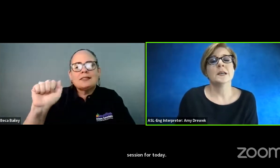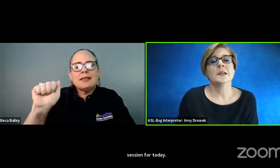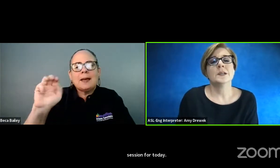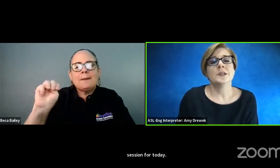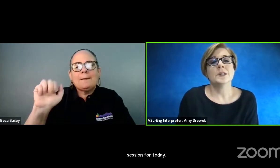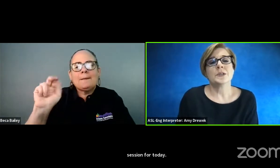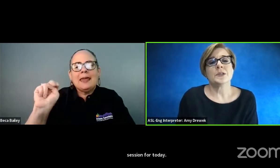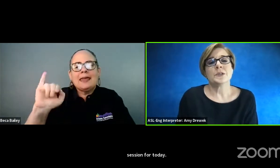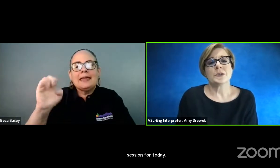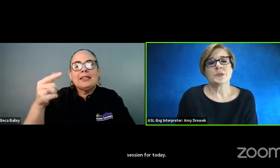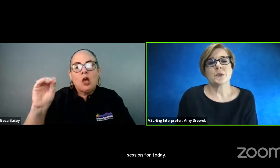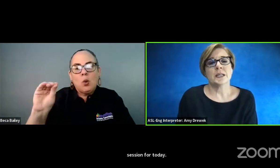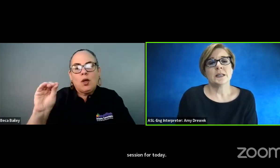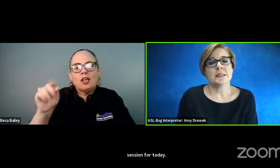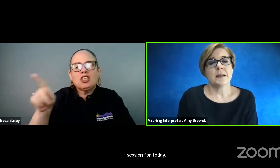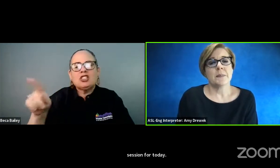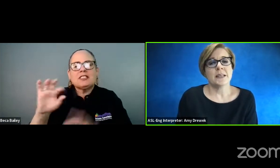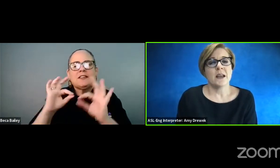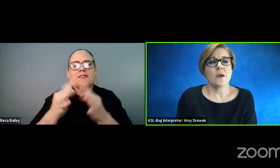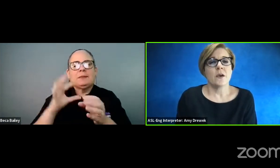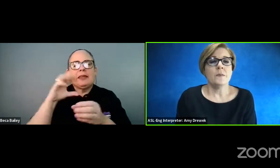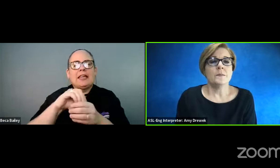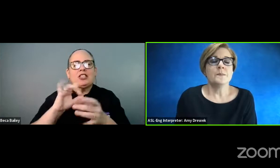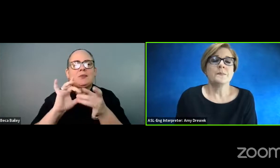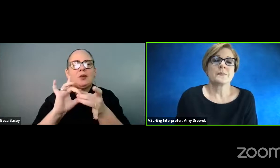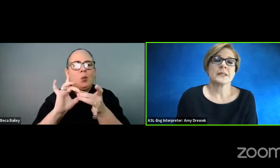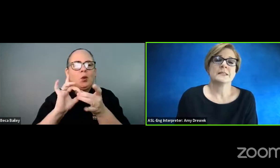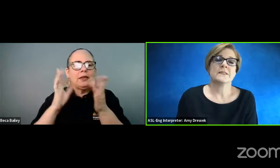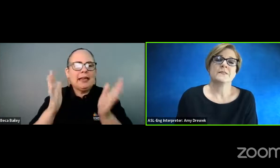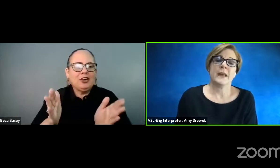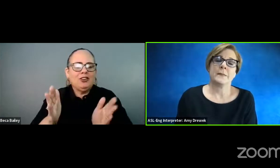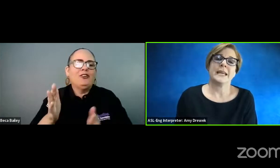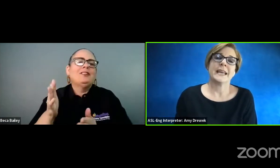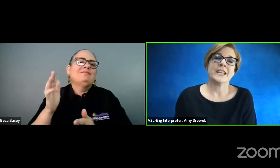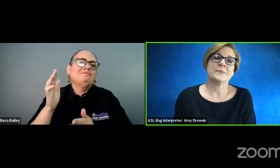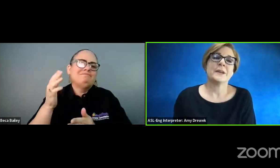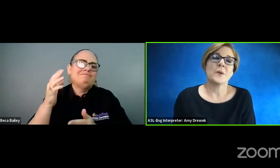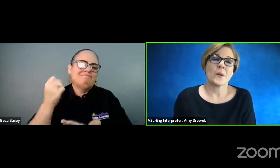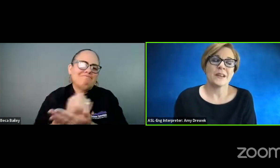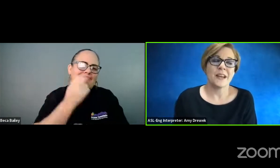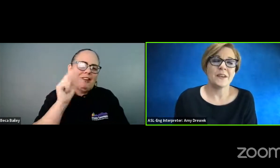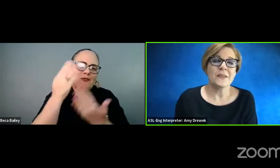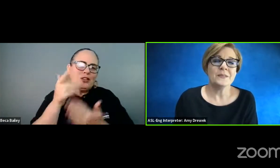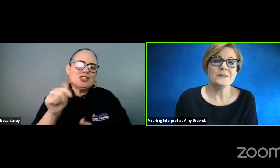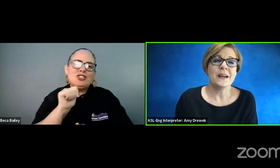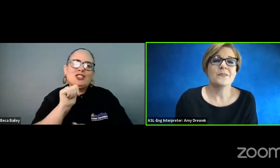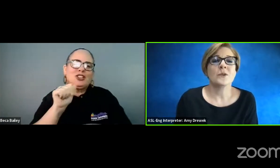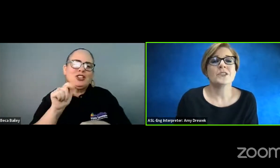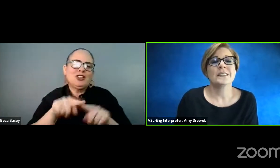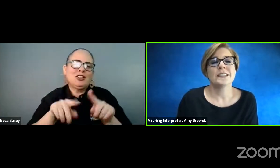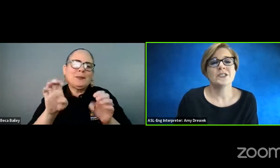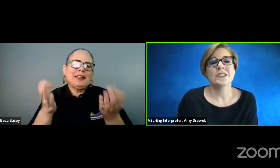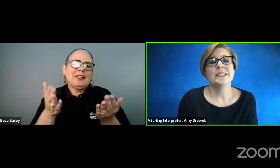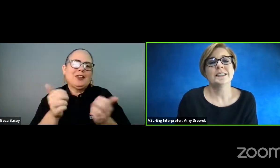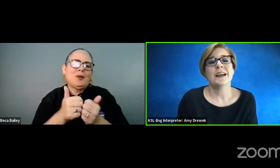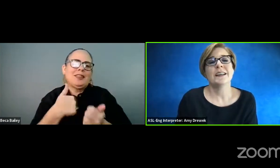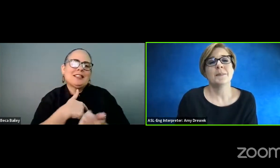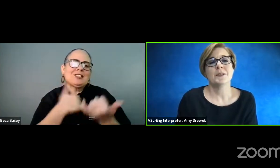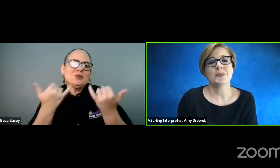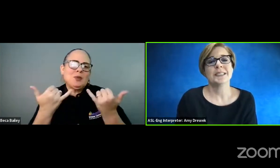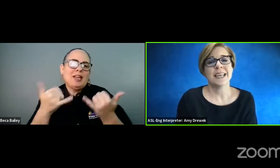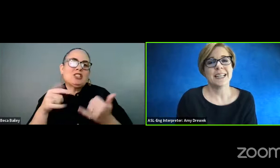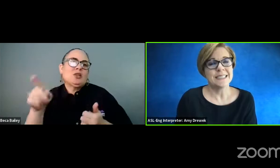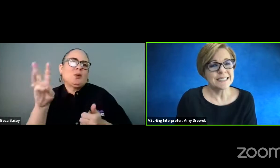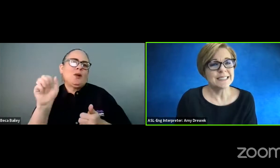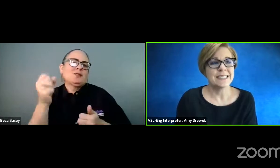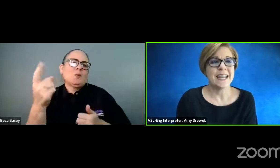force. Sonia Senmaniego is the Family Engagement Coordinator. Unfortunately, she is